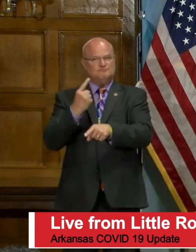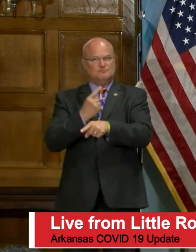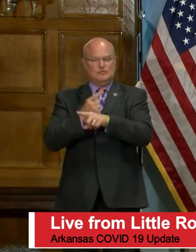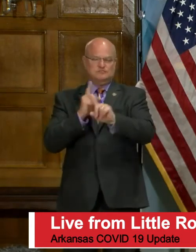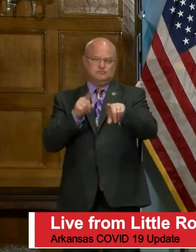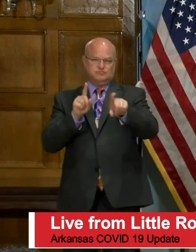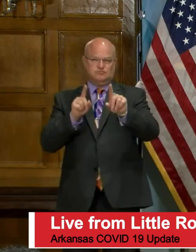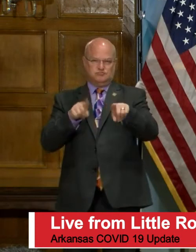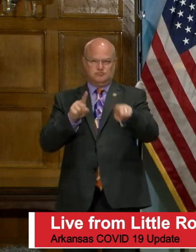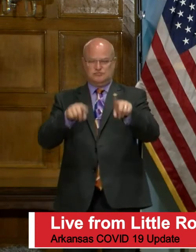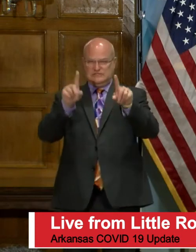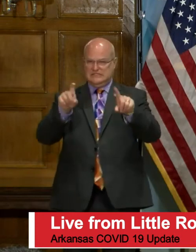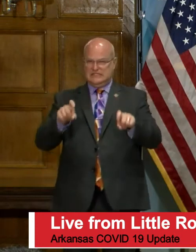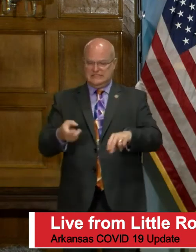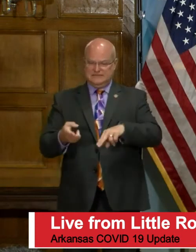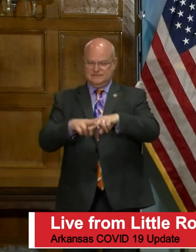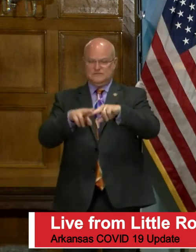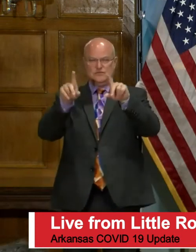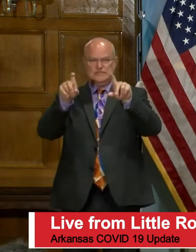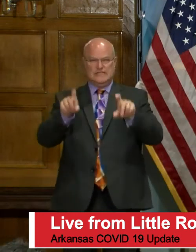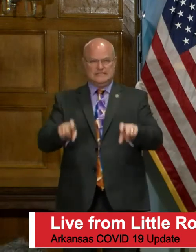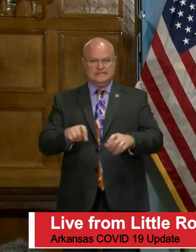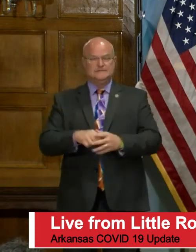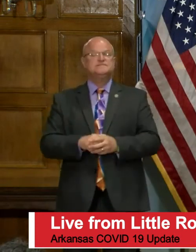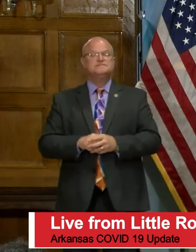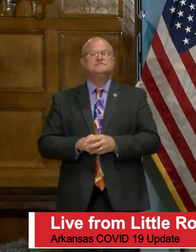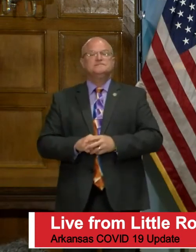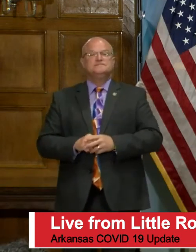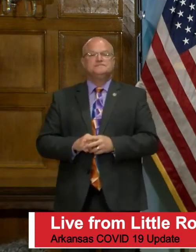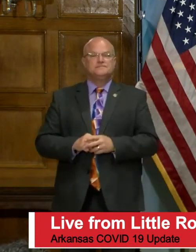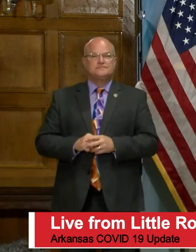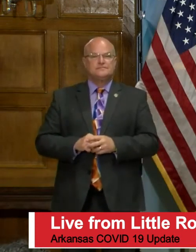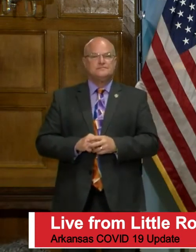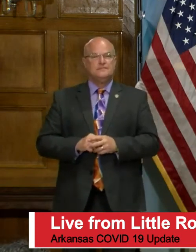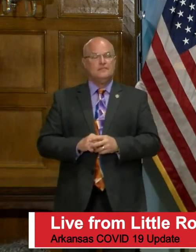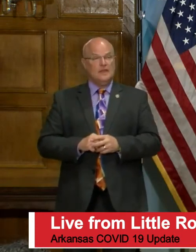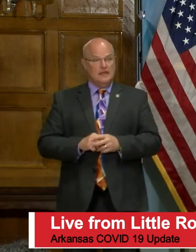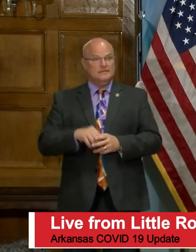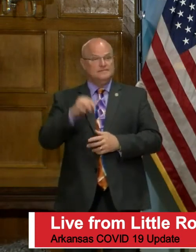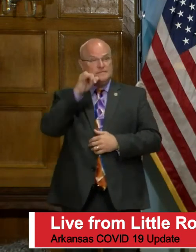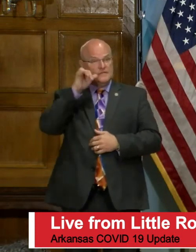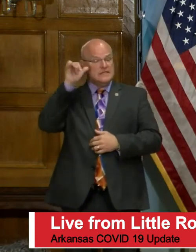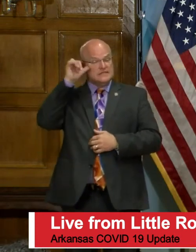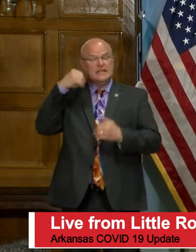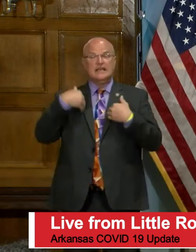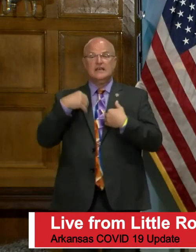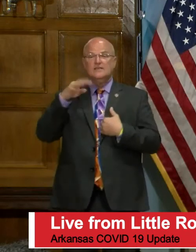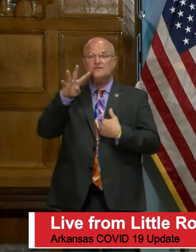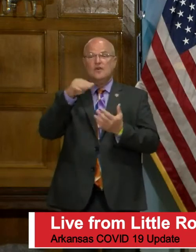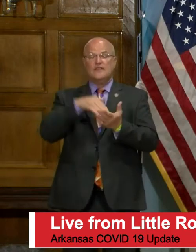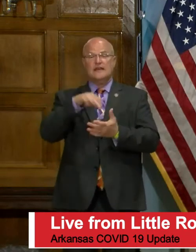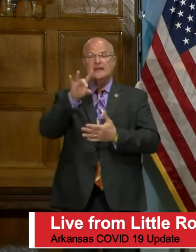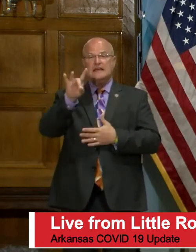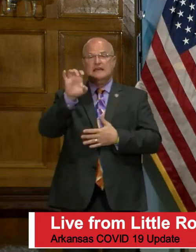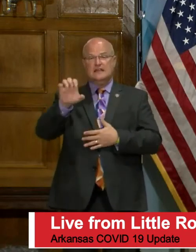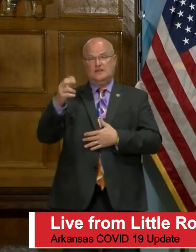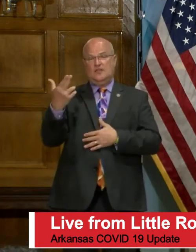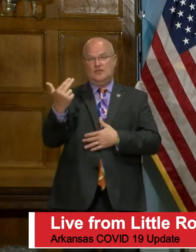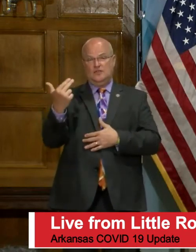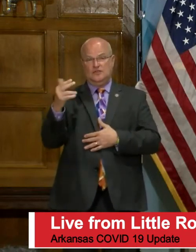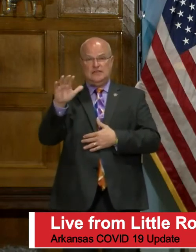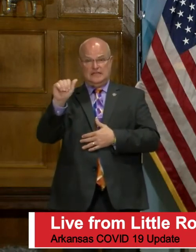appropriately to that increased testing opportunity. Yesterday we had